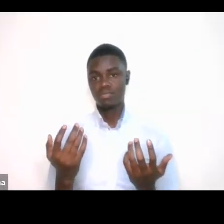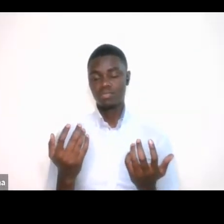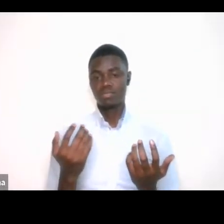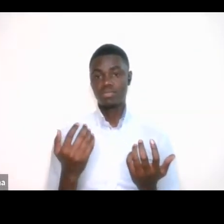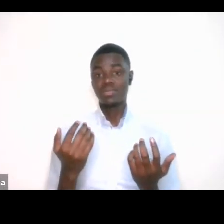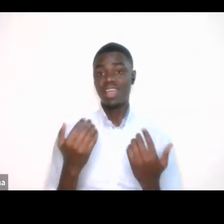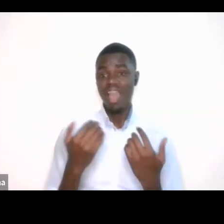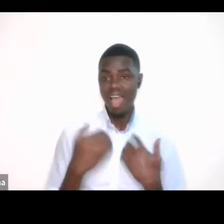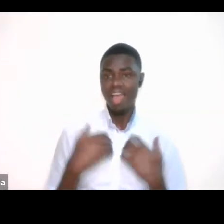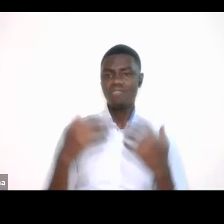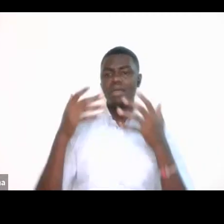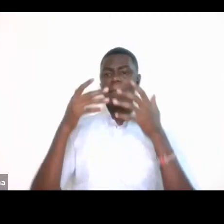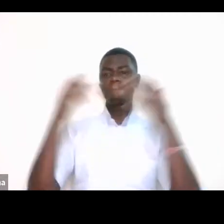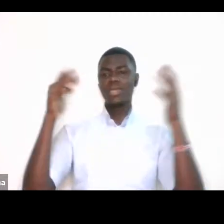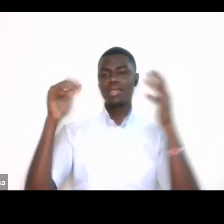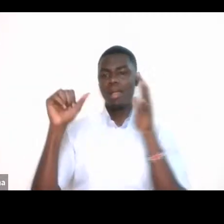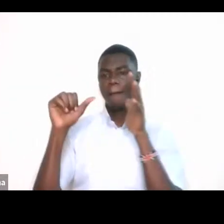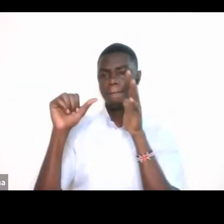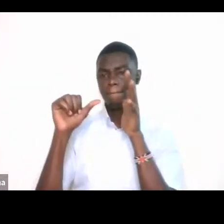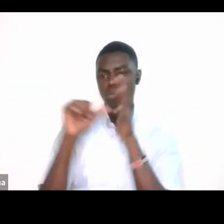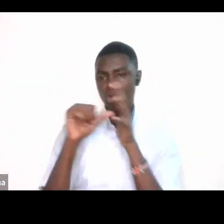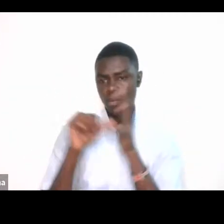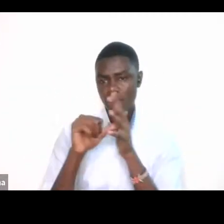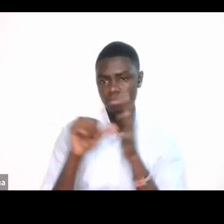major problem with